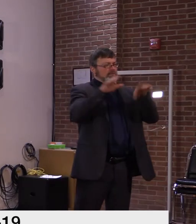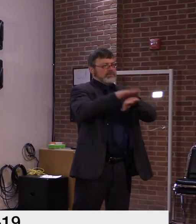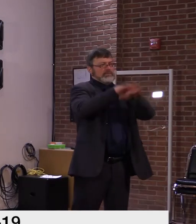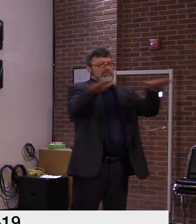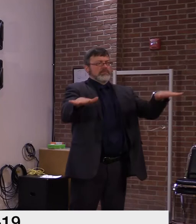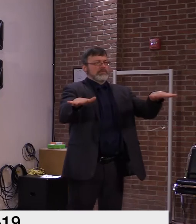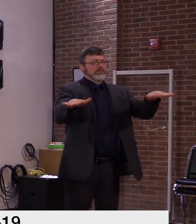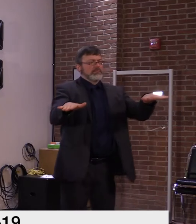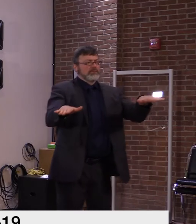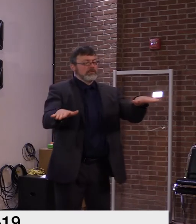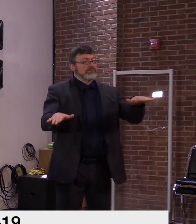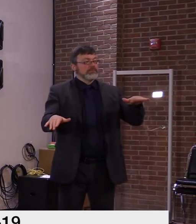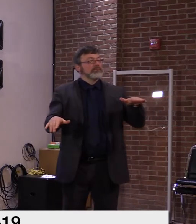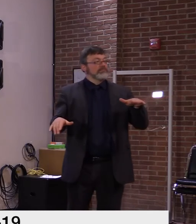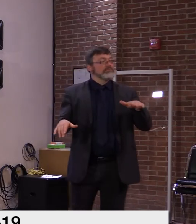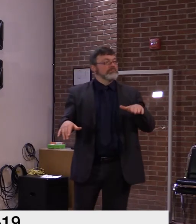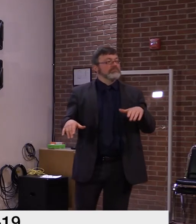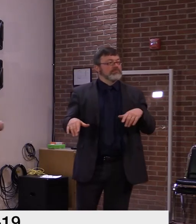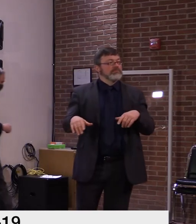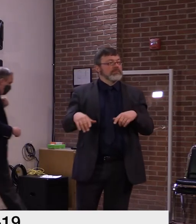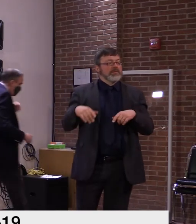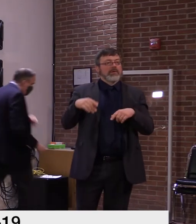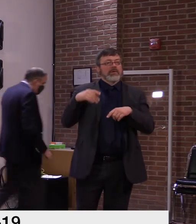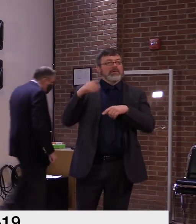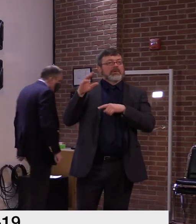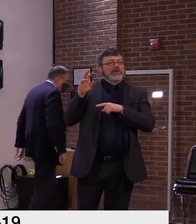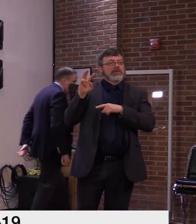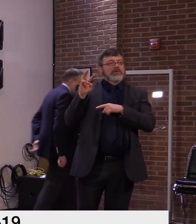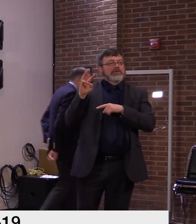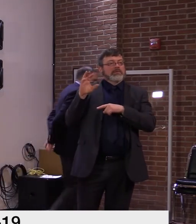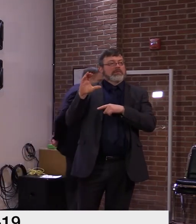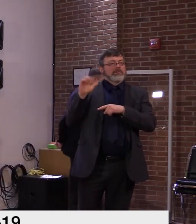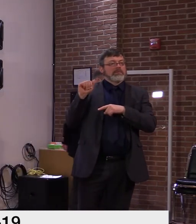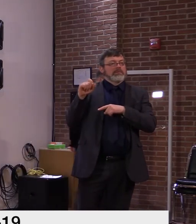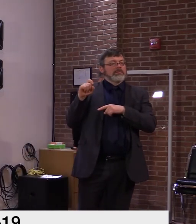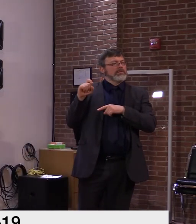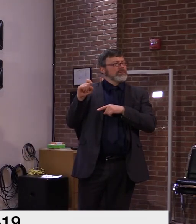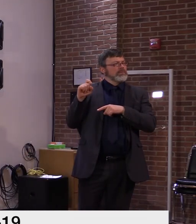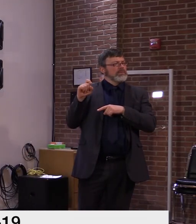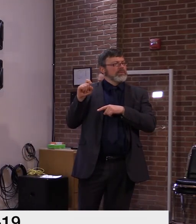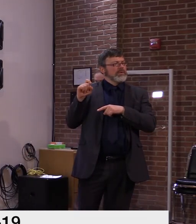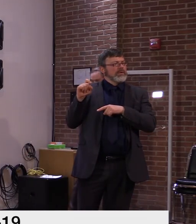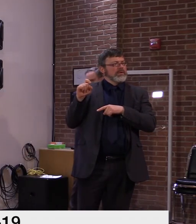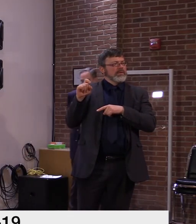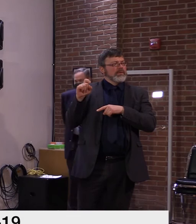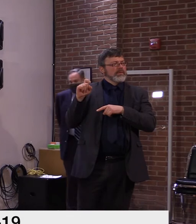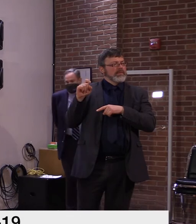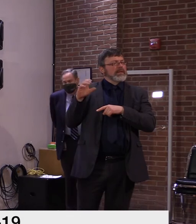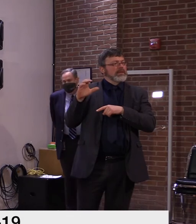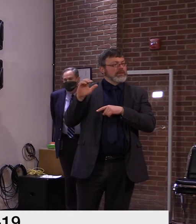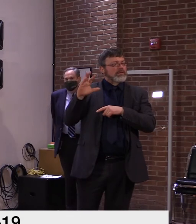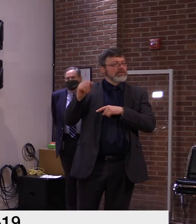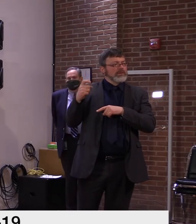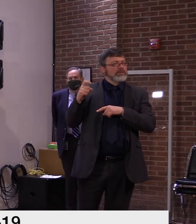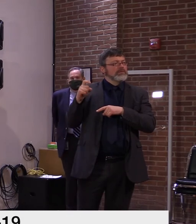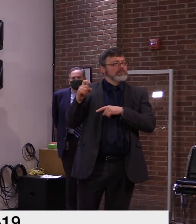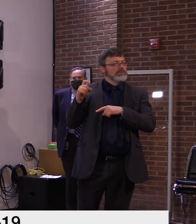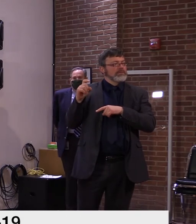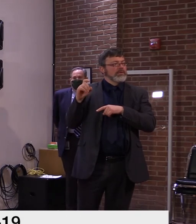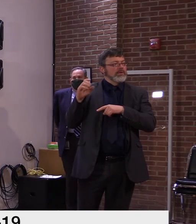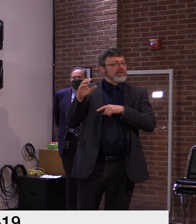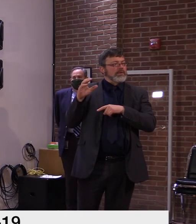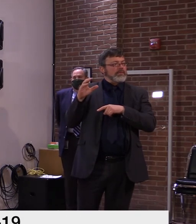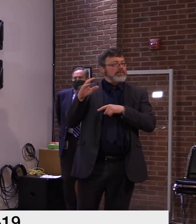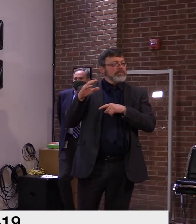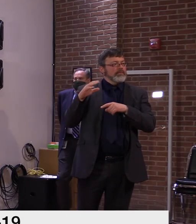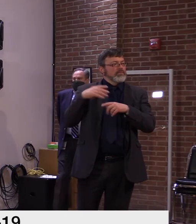Avery, WCAX. I was wondering if we could get some more information about what this outside of the school year programming would look like, such as who's running it and who would be paying for